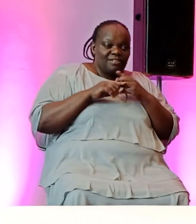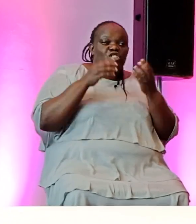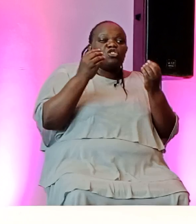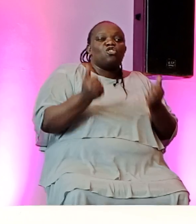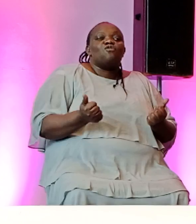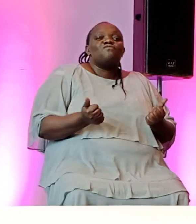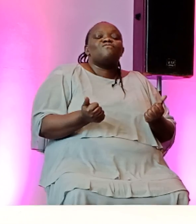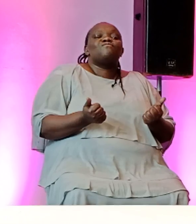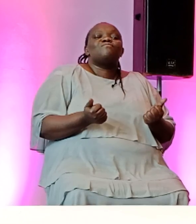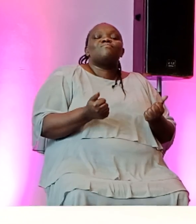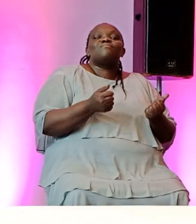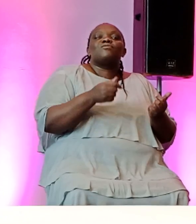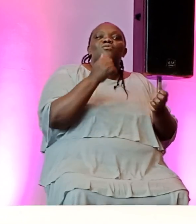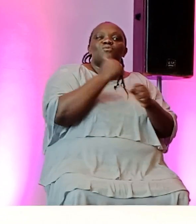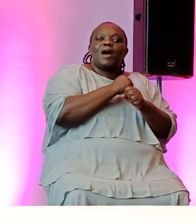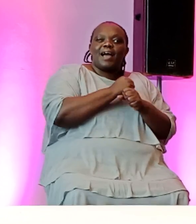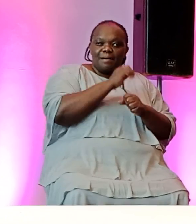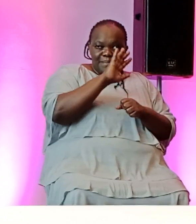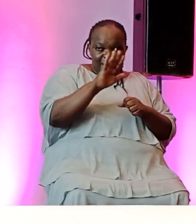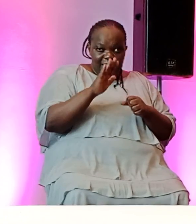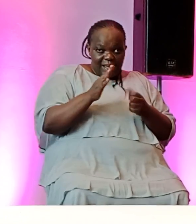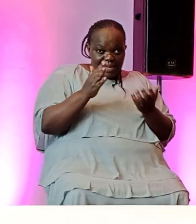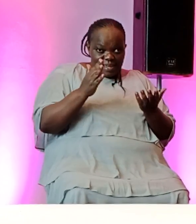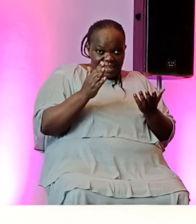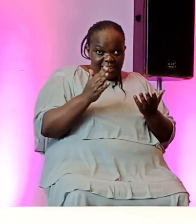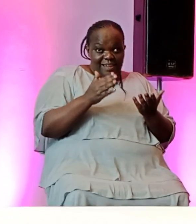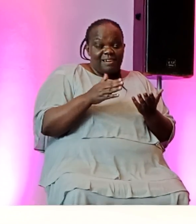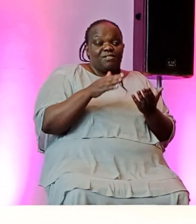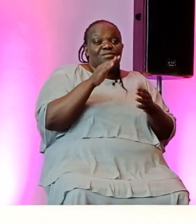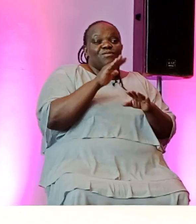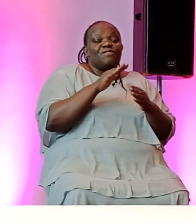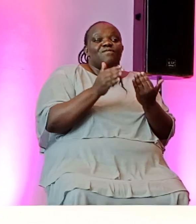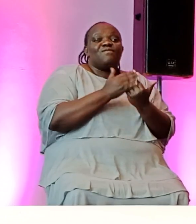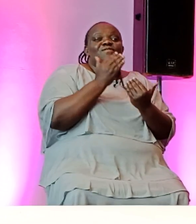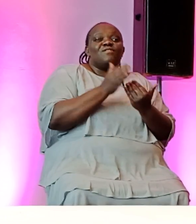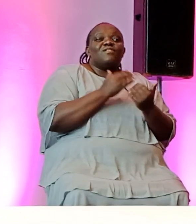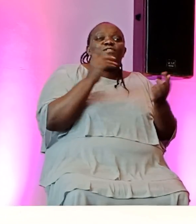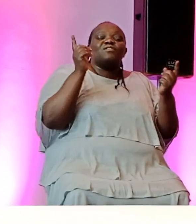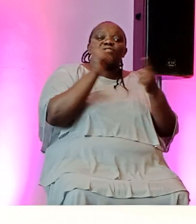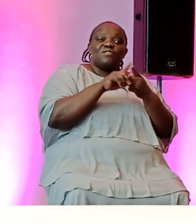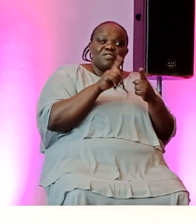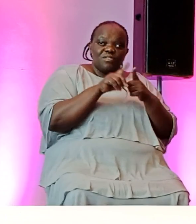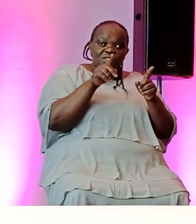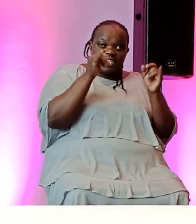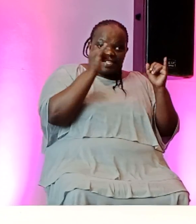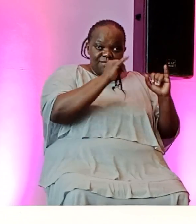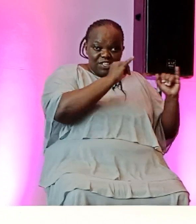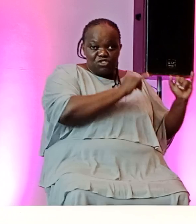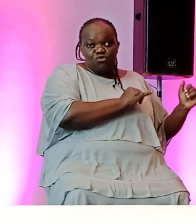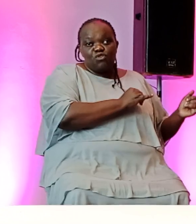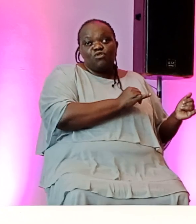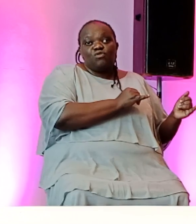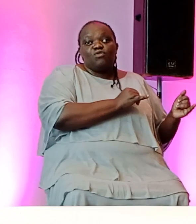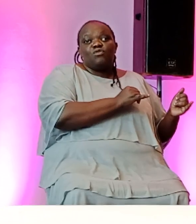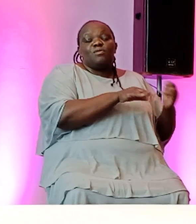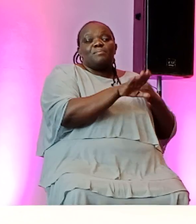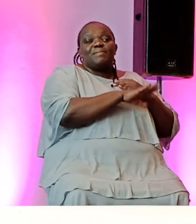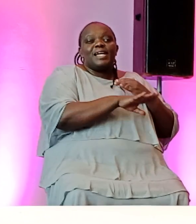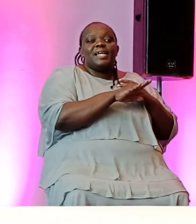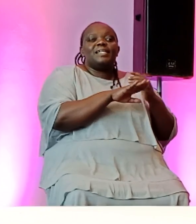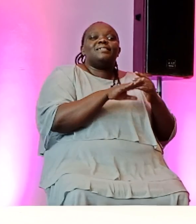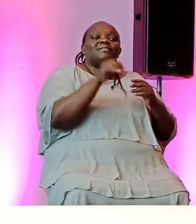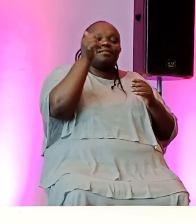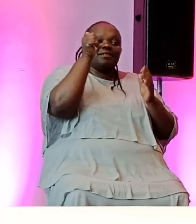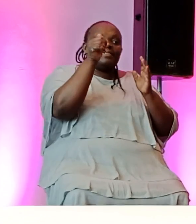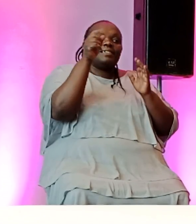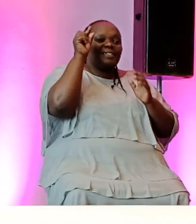Address the unconscious bias, where there's favorism towards certain groups or individuals based on their